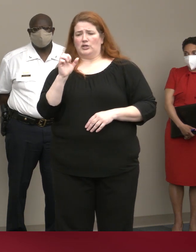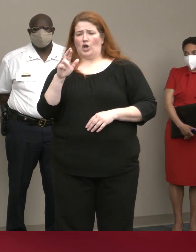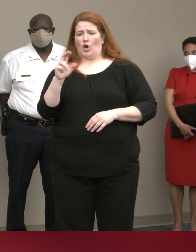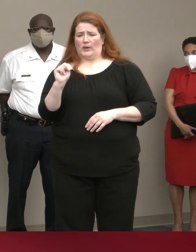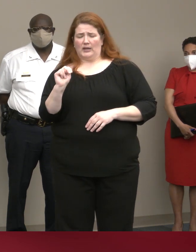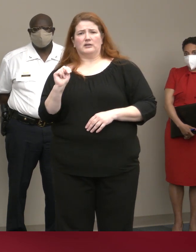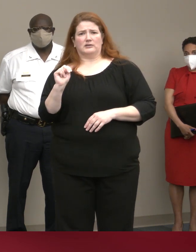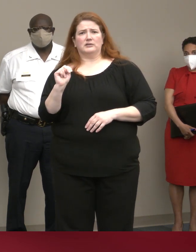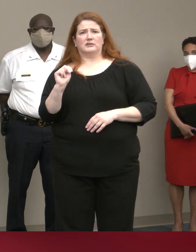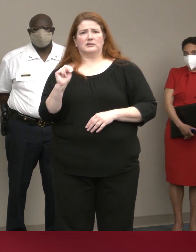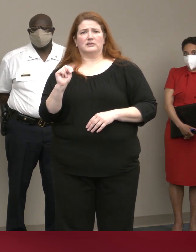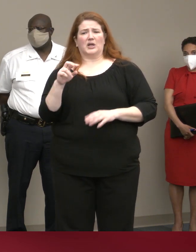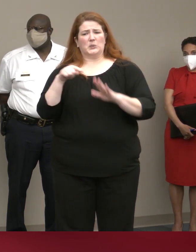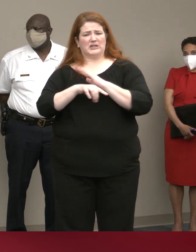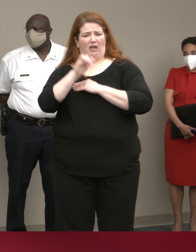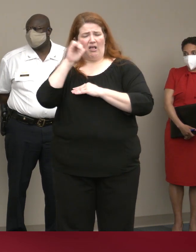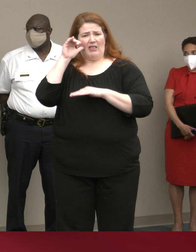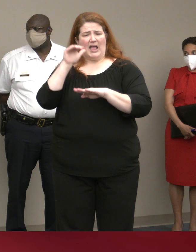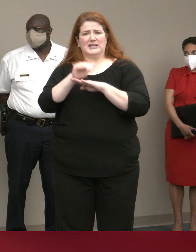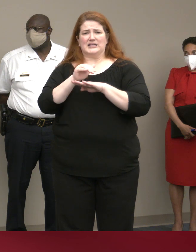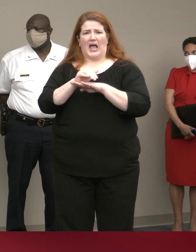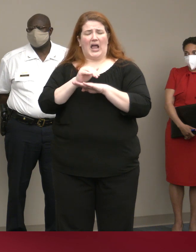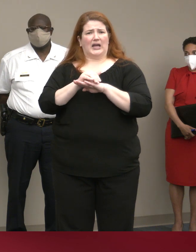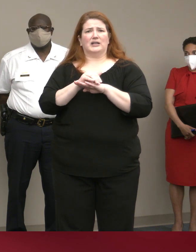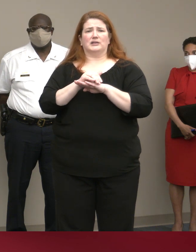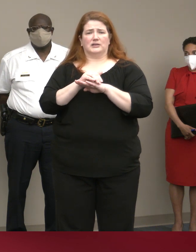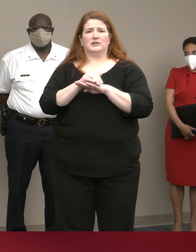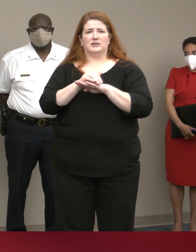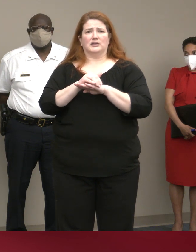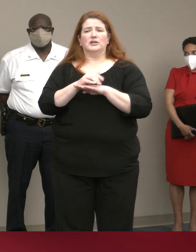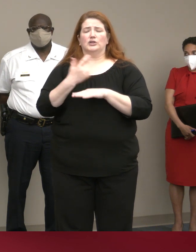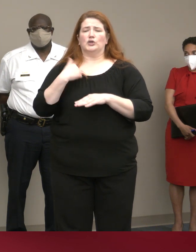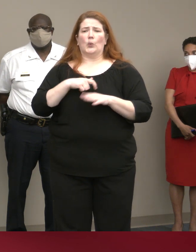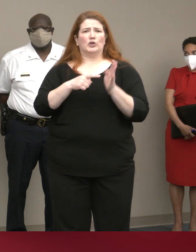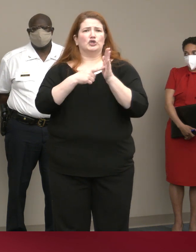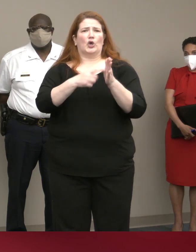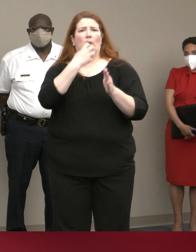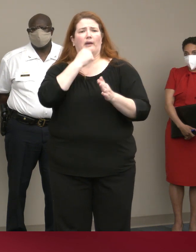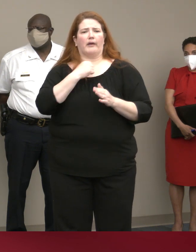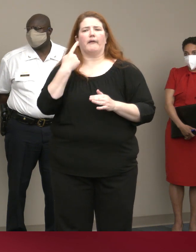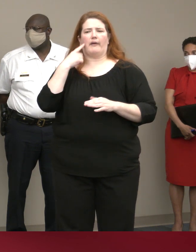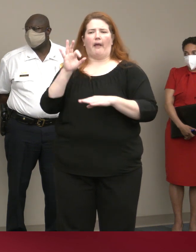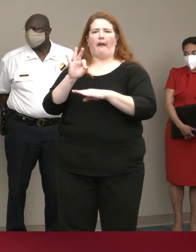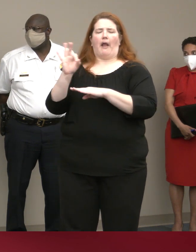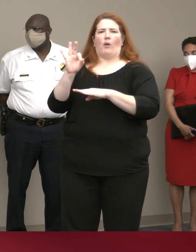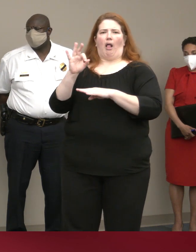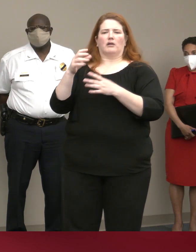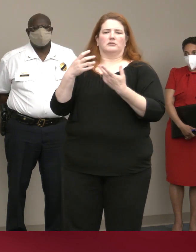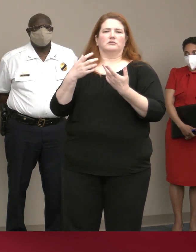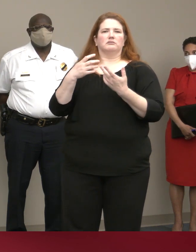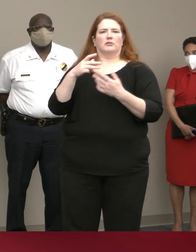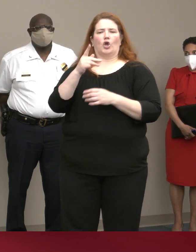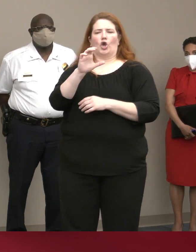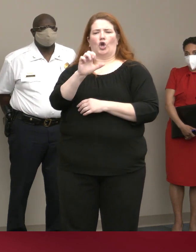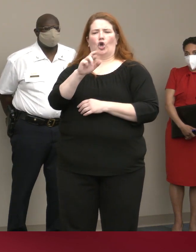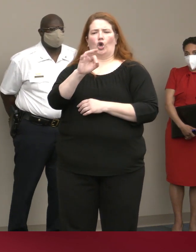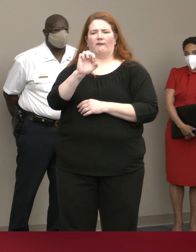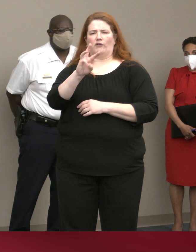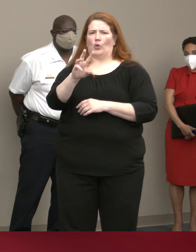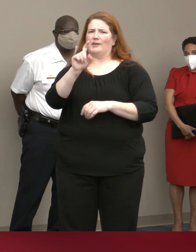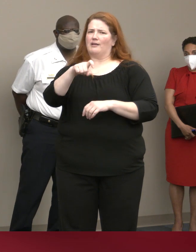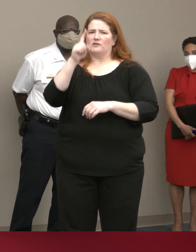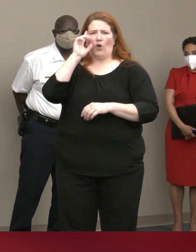night, by taking this action and implementing this curfew. This is something very necessary for our